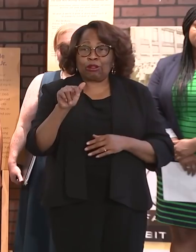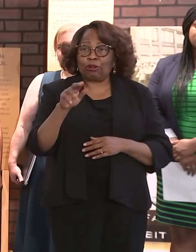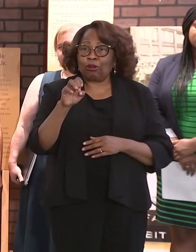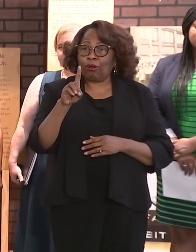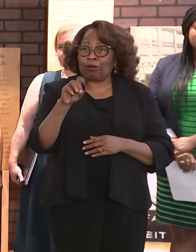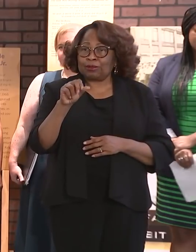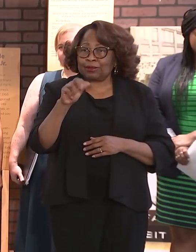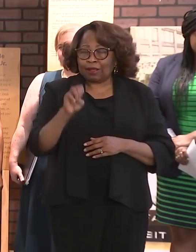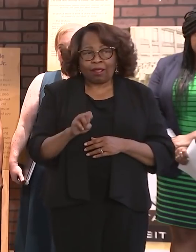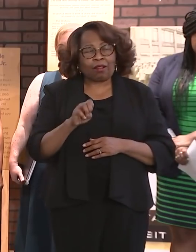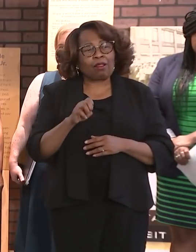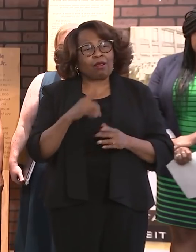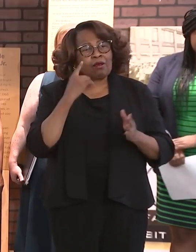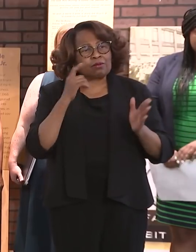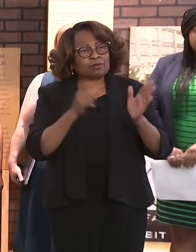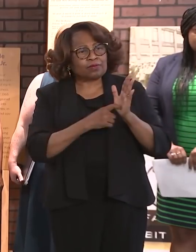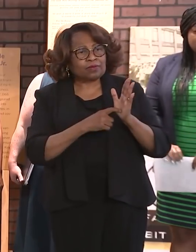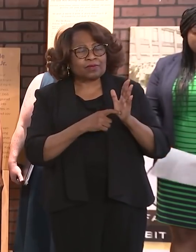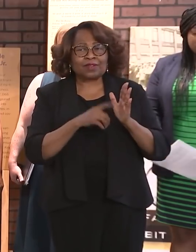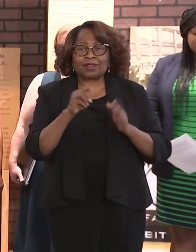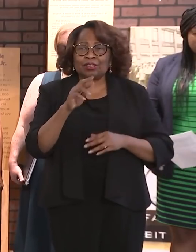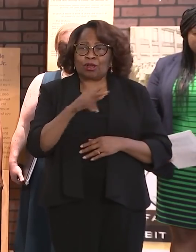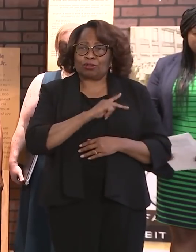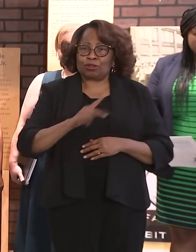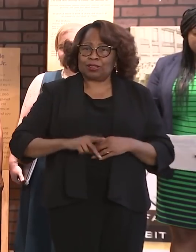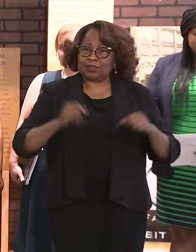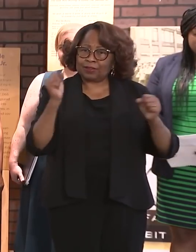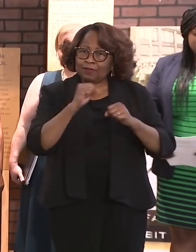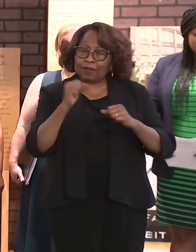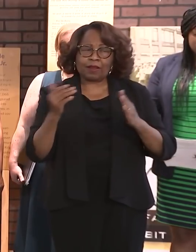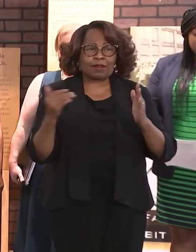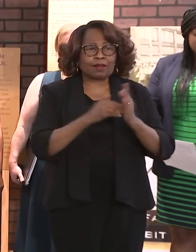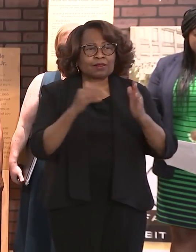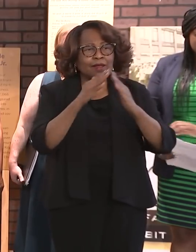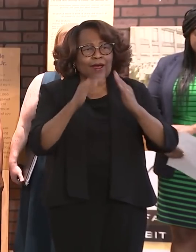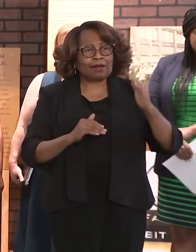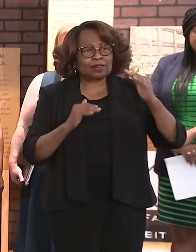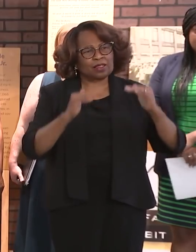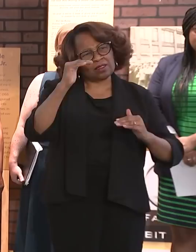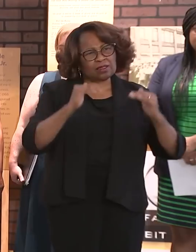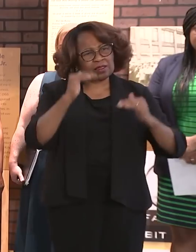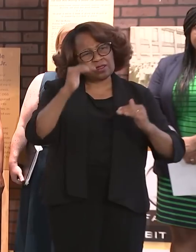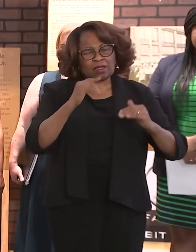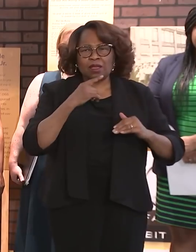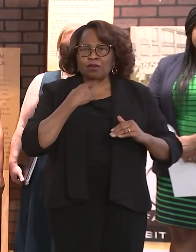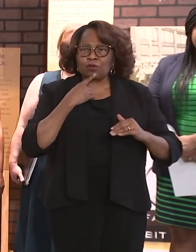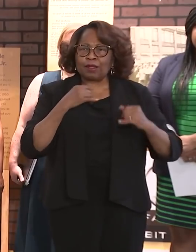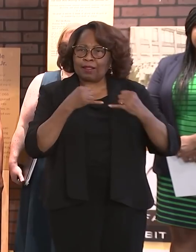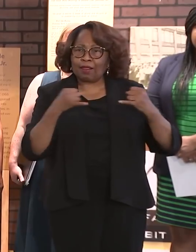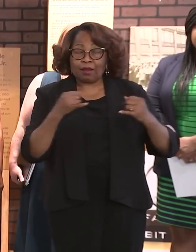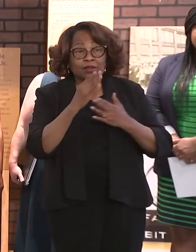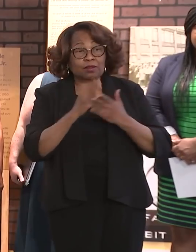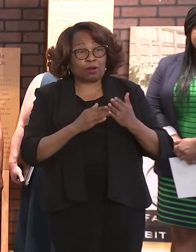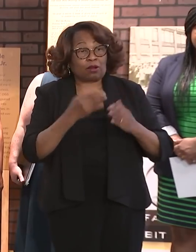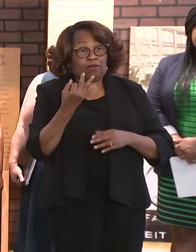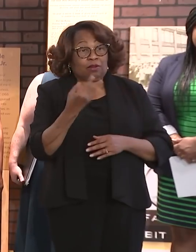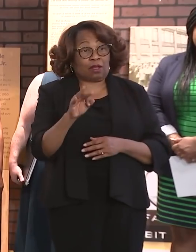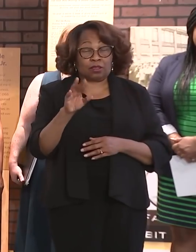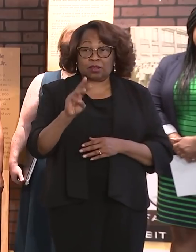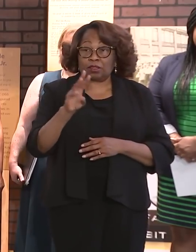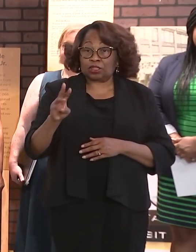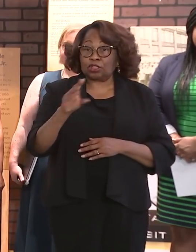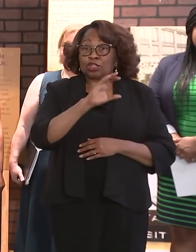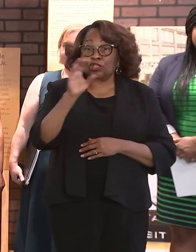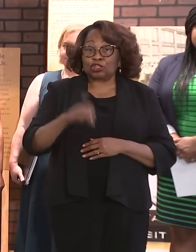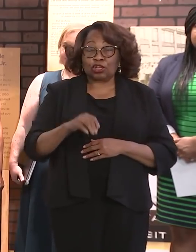which commemorates Dr. King's fight against housing inequality and redlining as part of the 1966